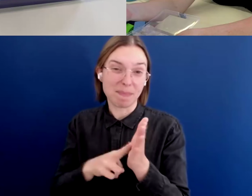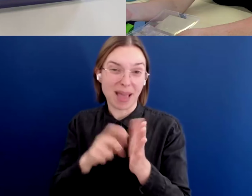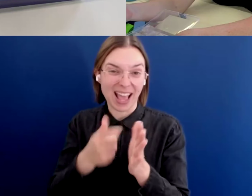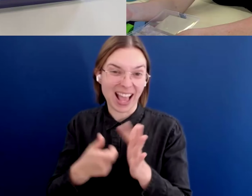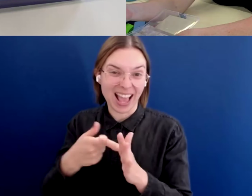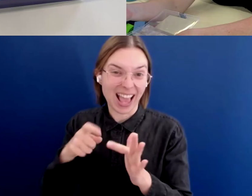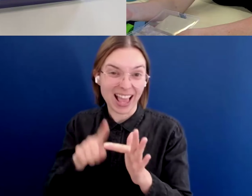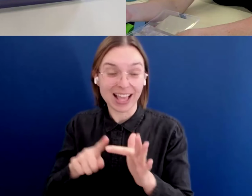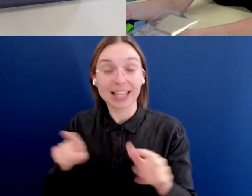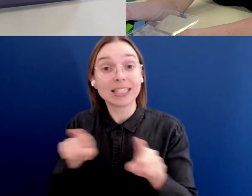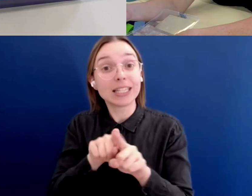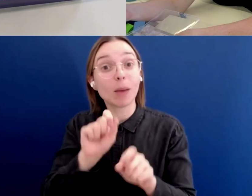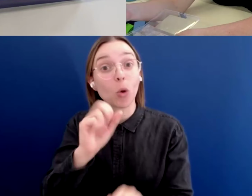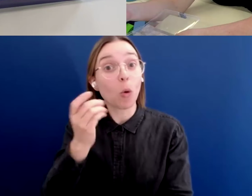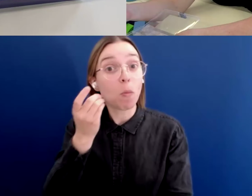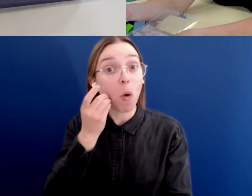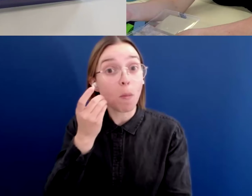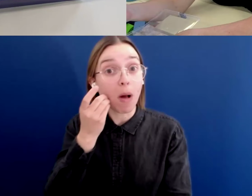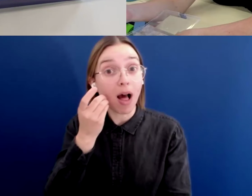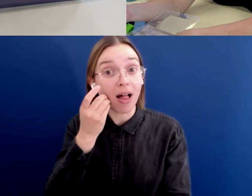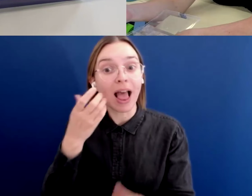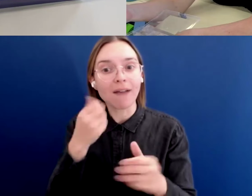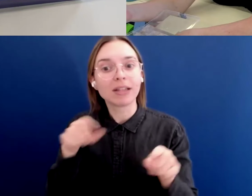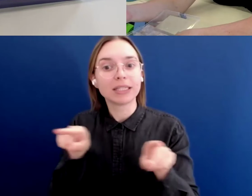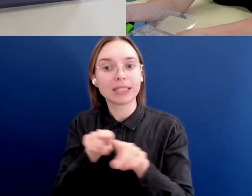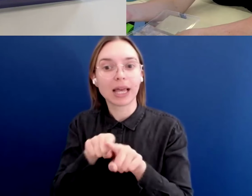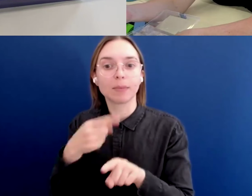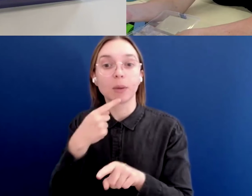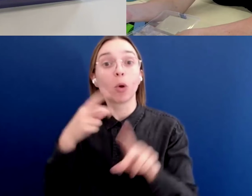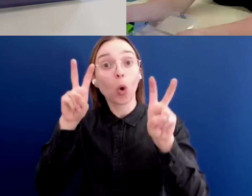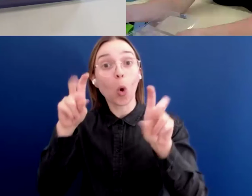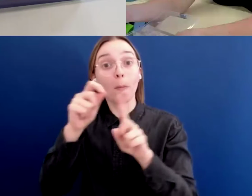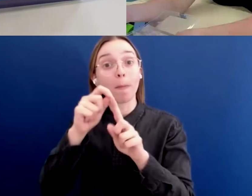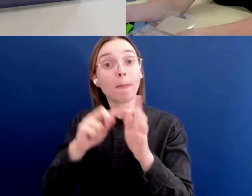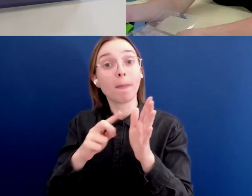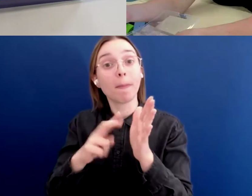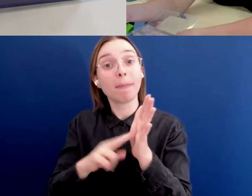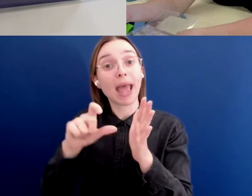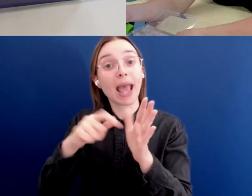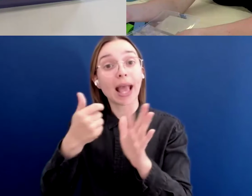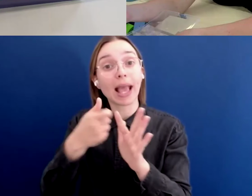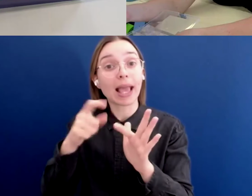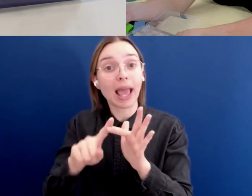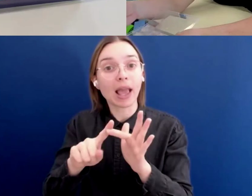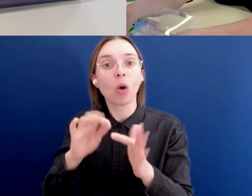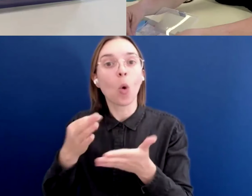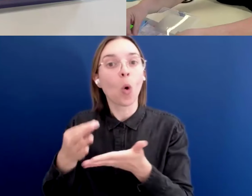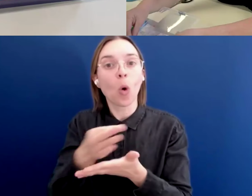when it vibrates on the table. That's using this type. It's called a pancake or a coin vibration motor.